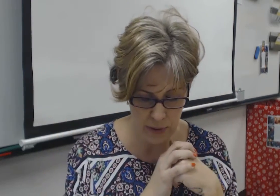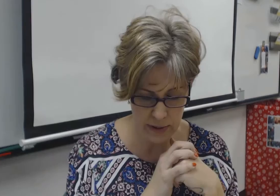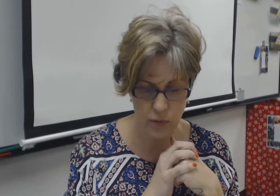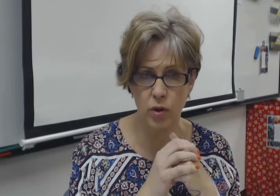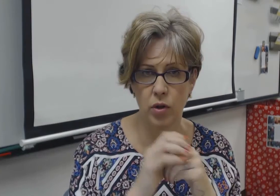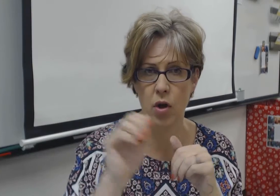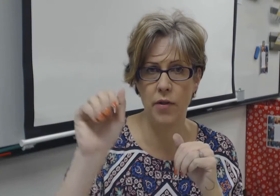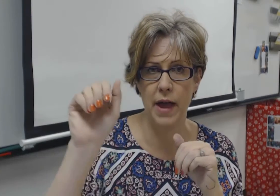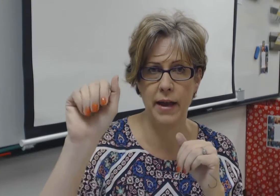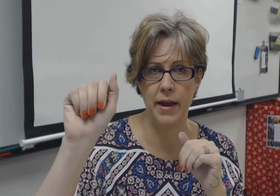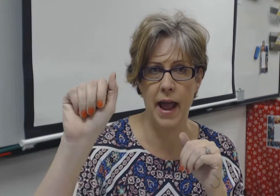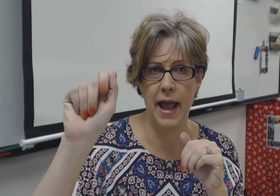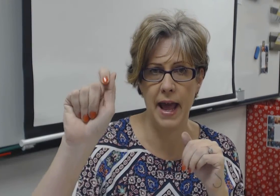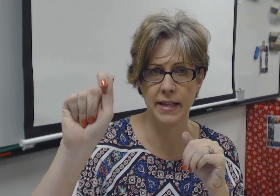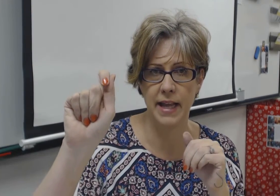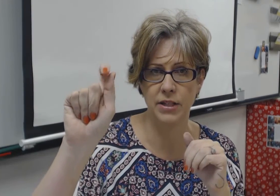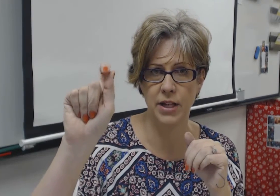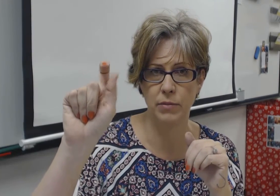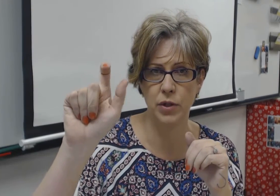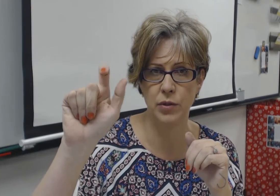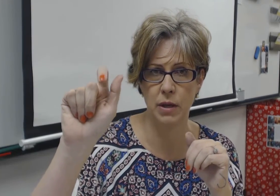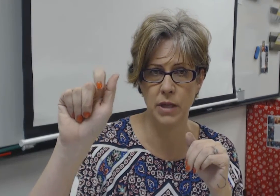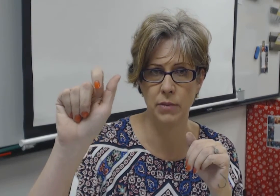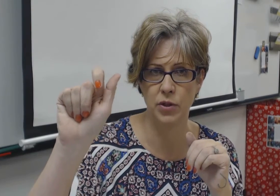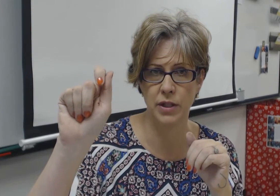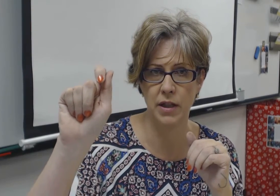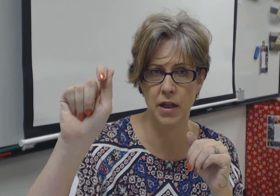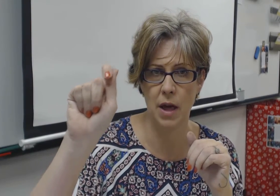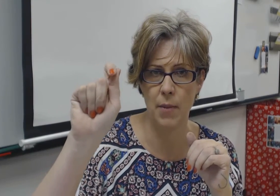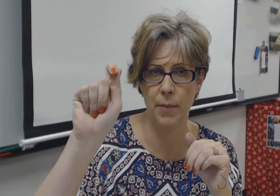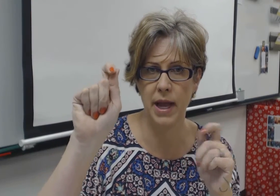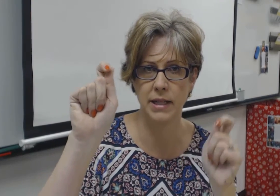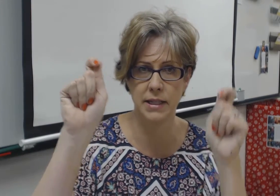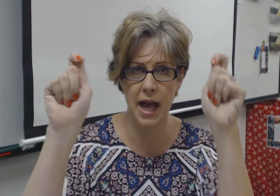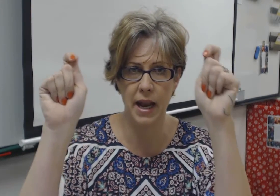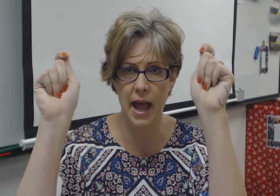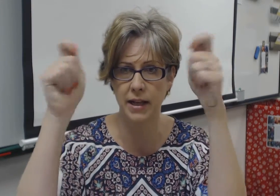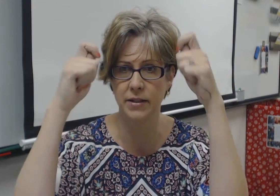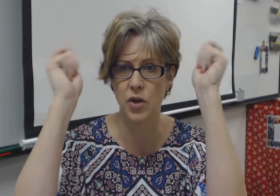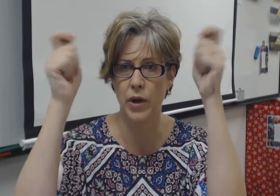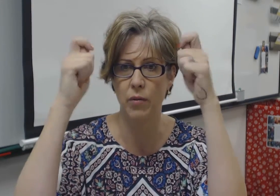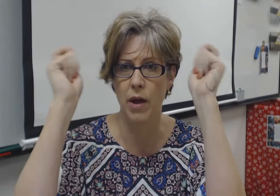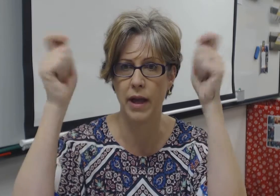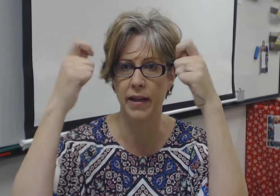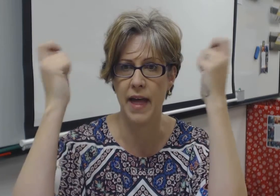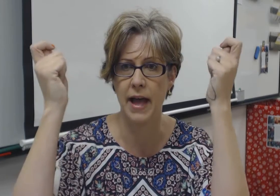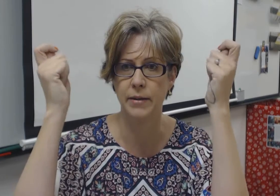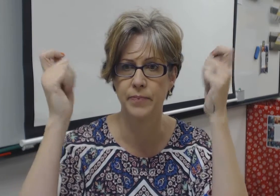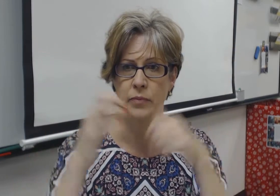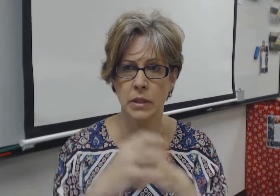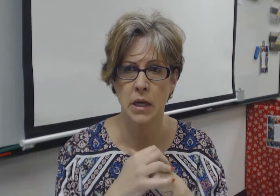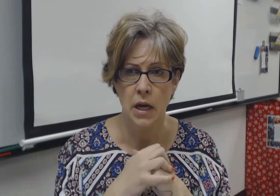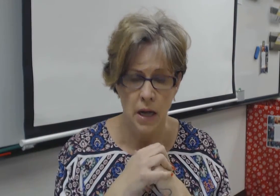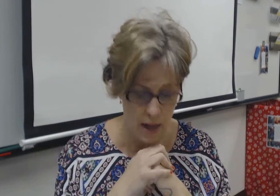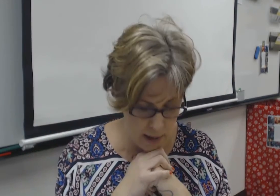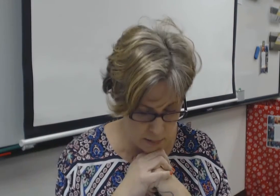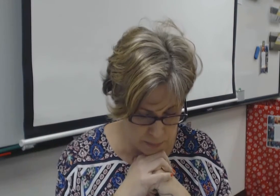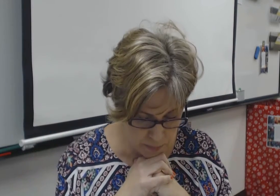books will call that an AX handshape too. Sometimes you'll see the thumb up against that X going around like that.